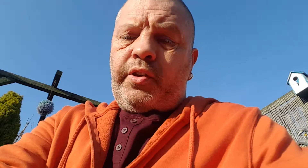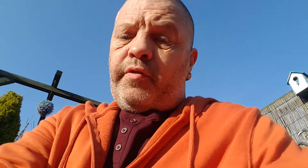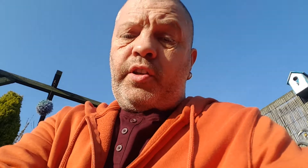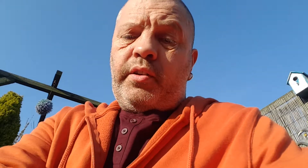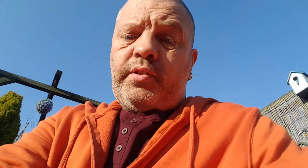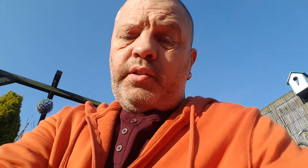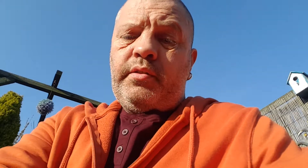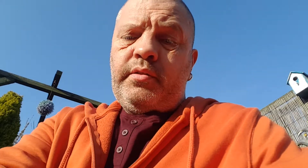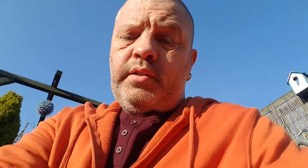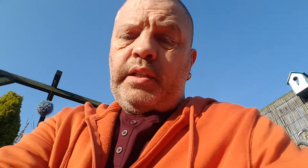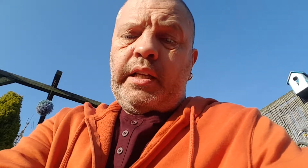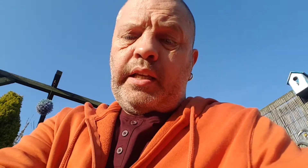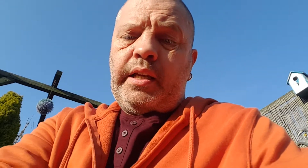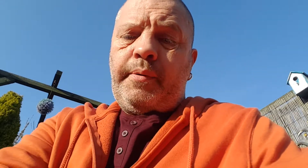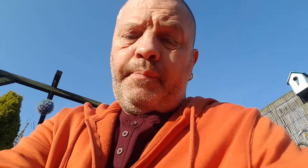off chance,